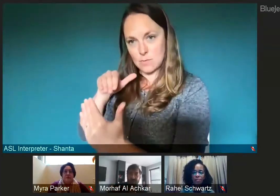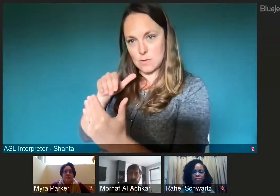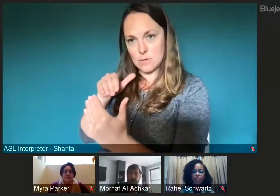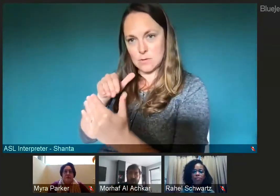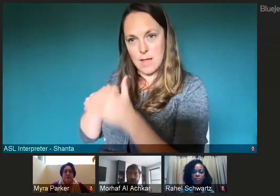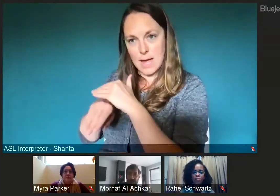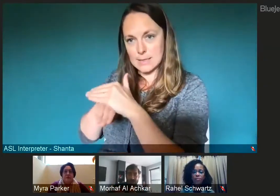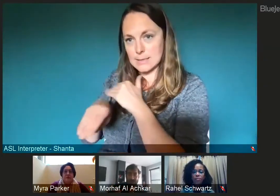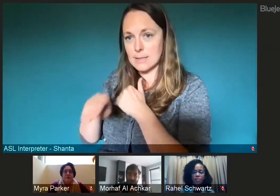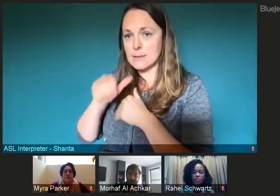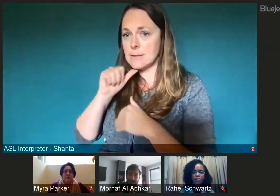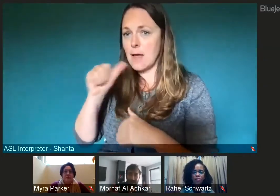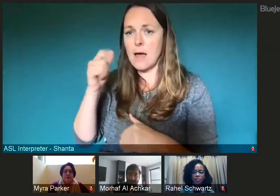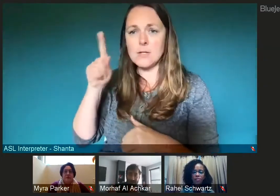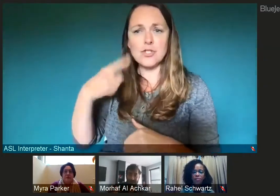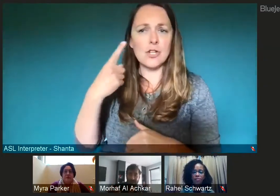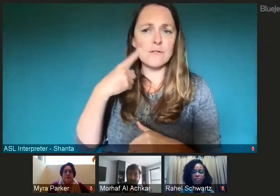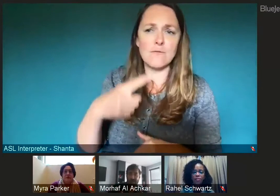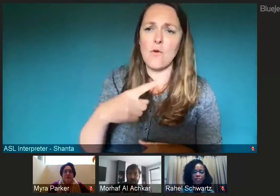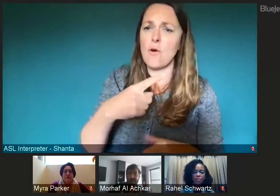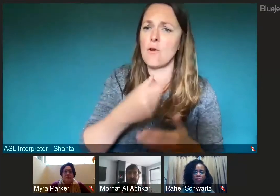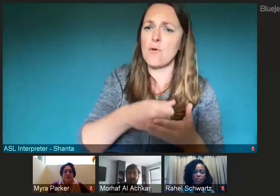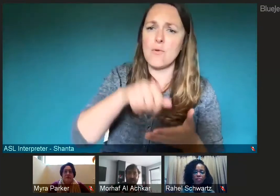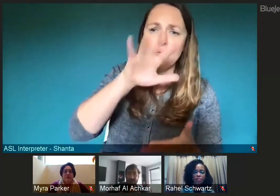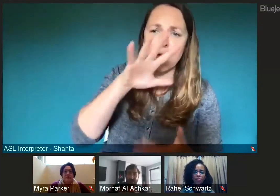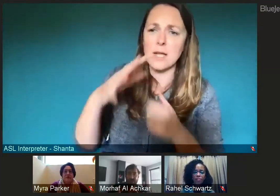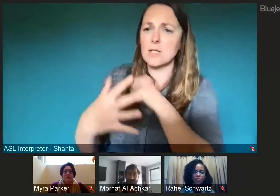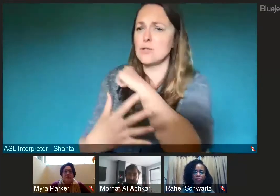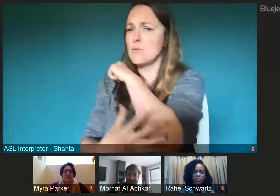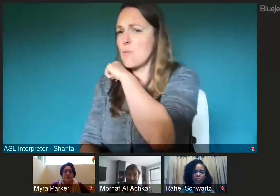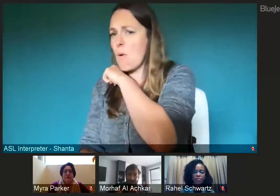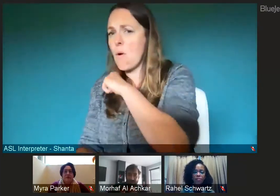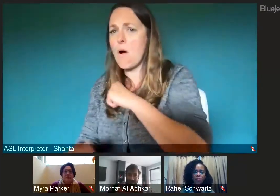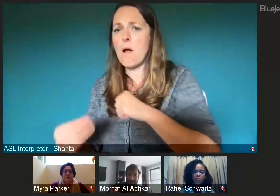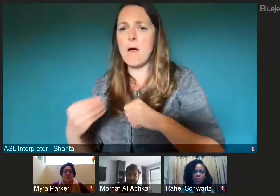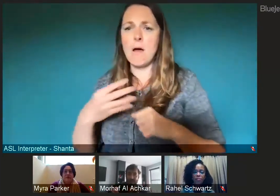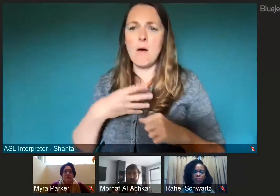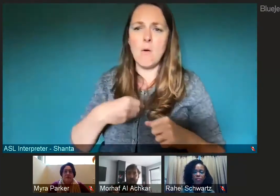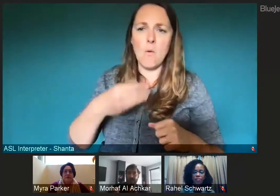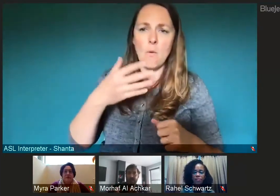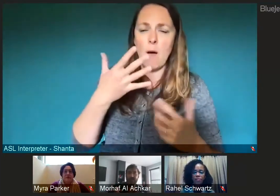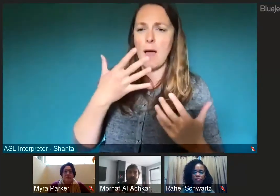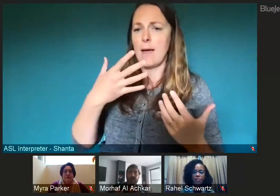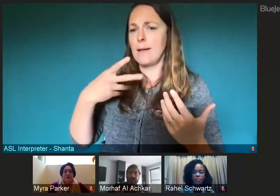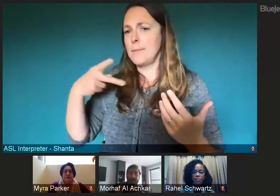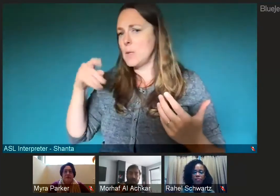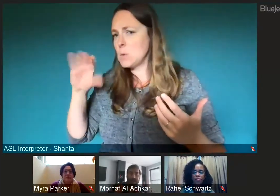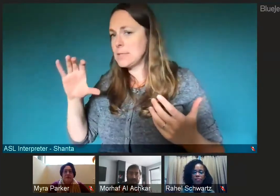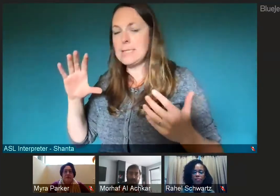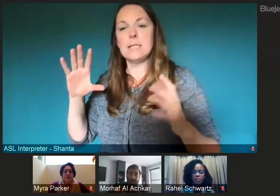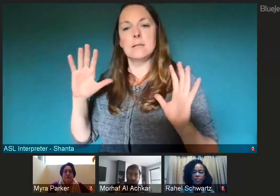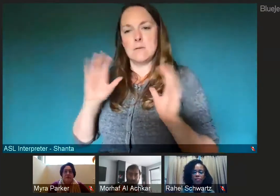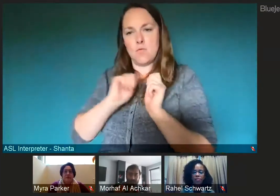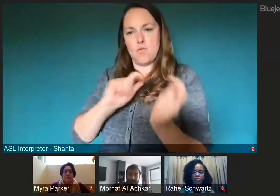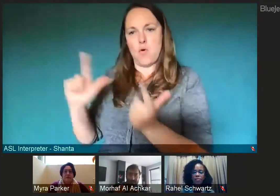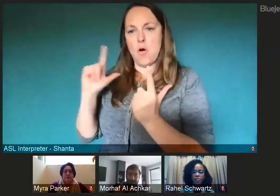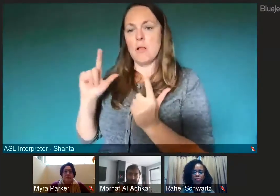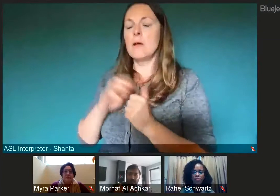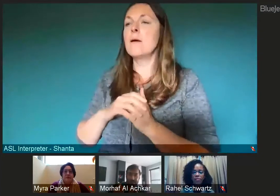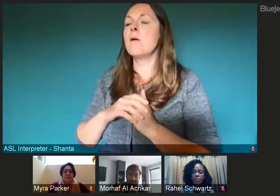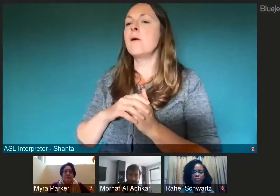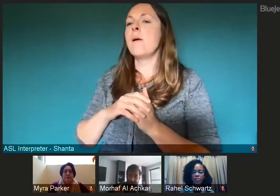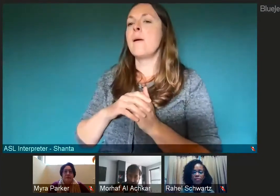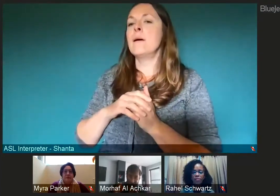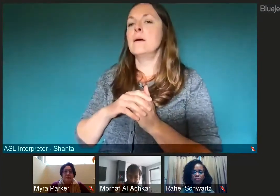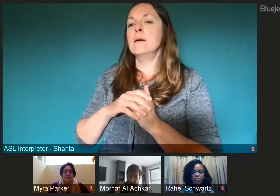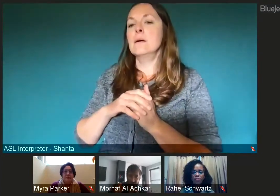not for the poor, not just for the white and not for the person of color. So those are the person needs to be mindful of. Then recognize that the